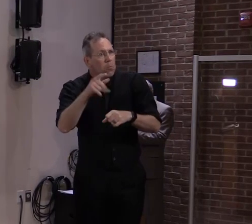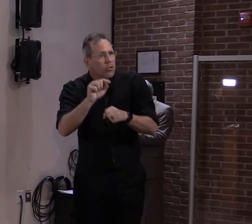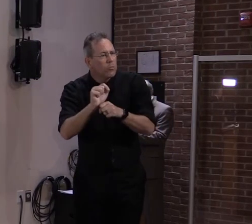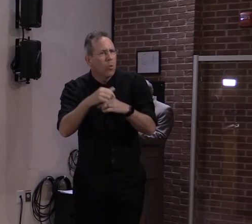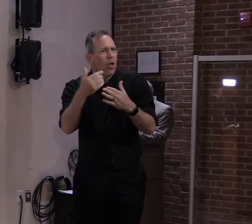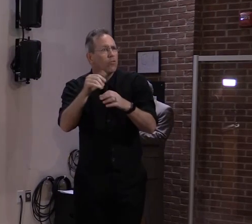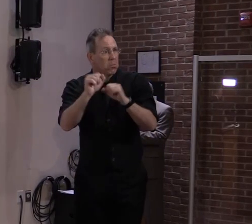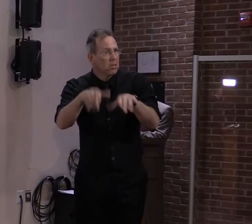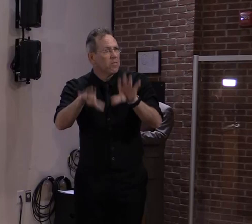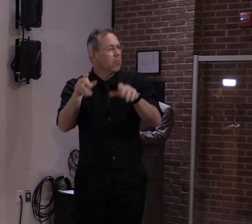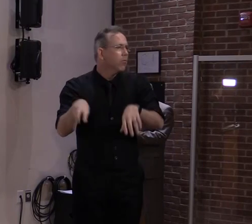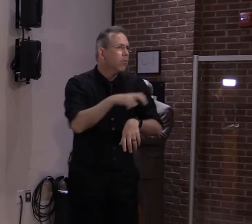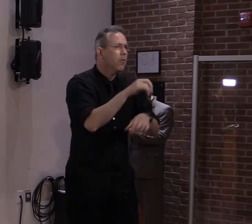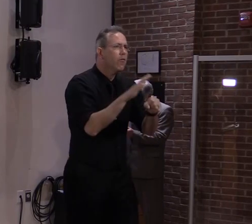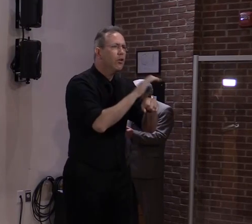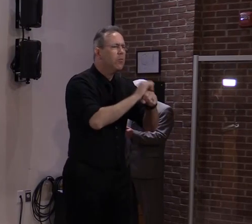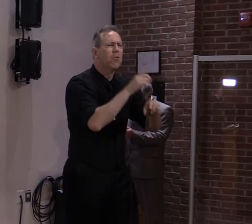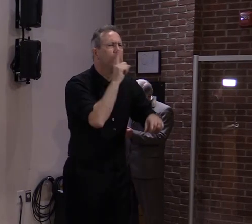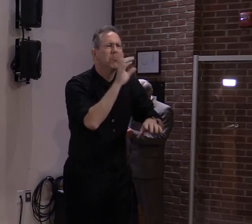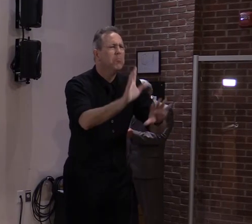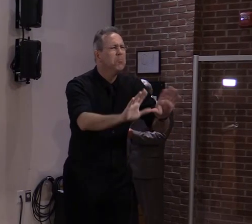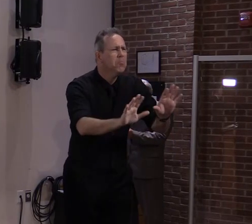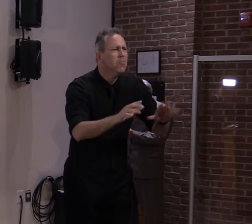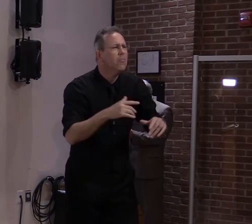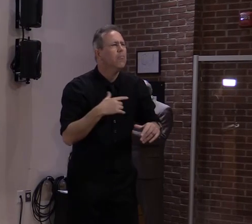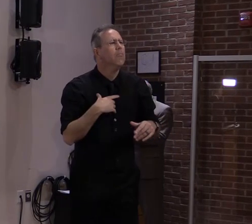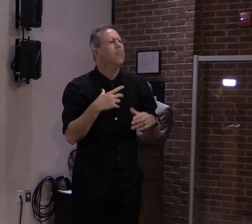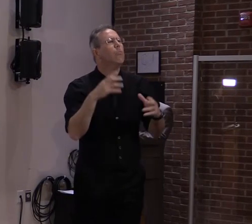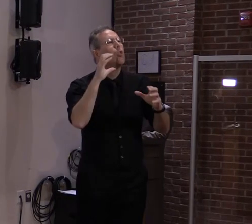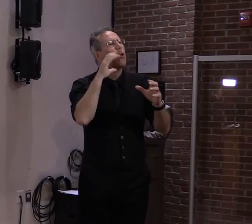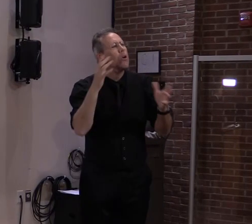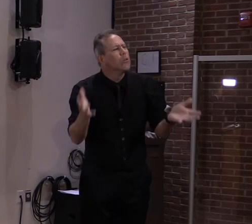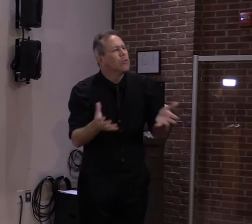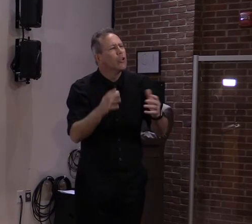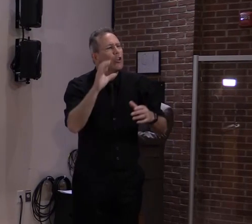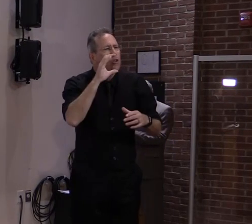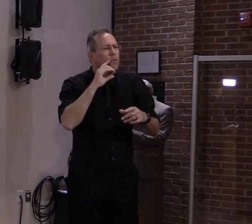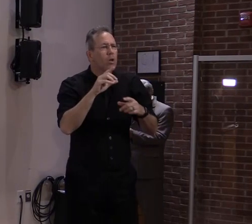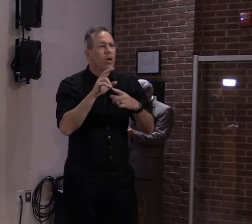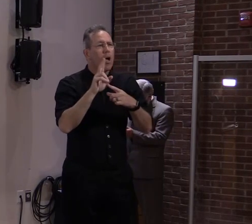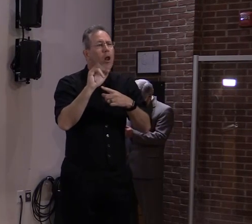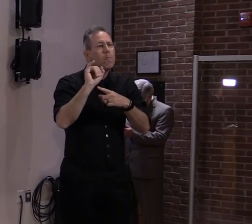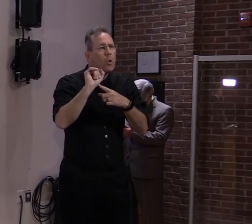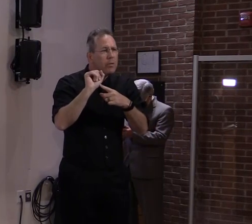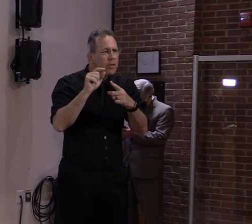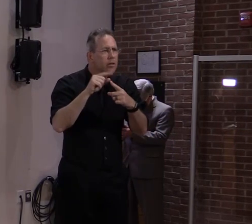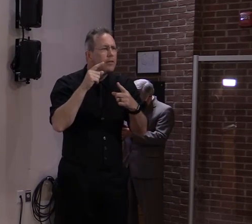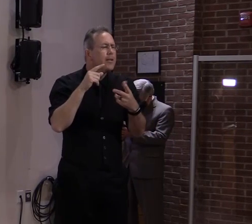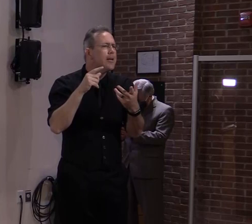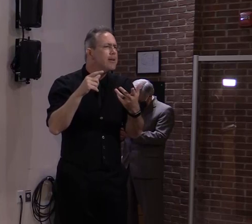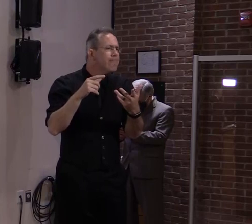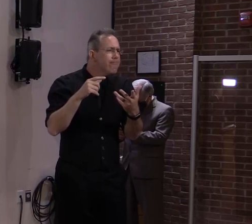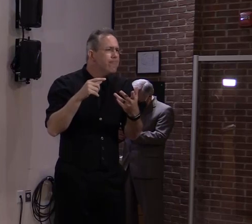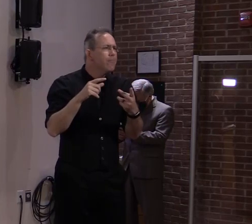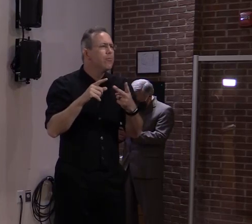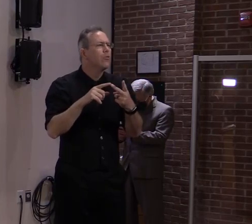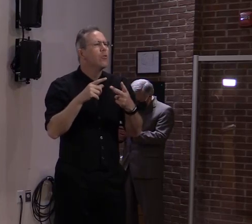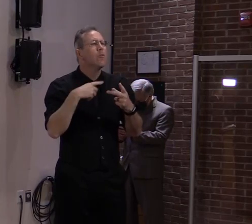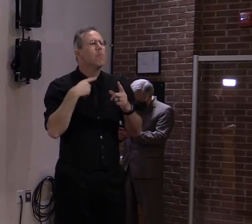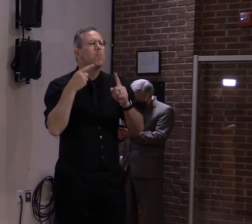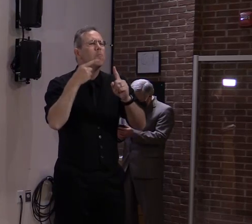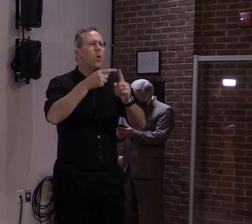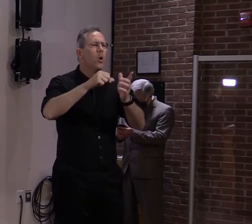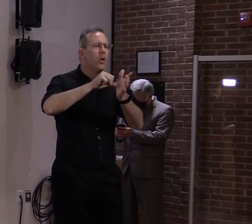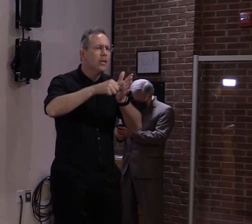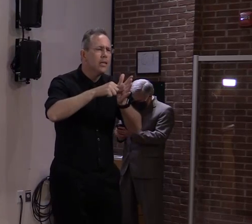search and unemployment in general is about returning people to receiving full-time employment. So that